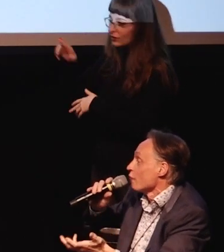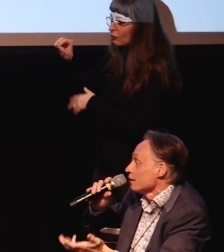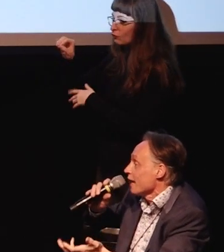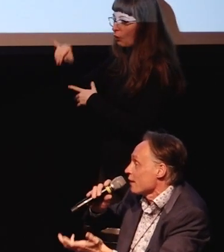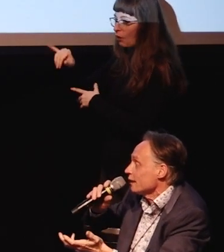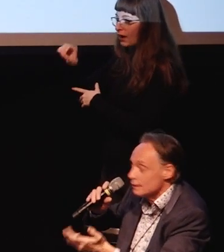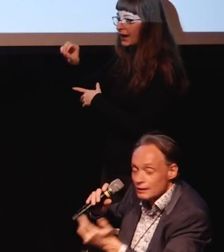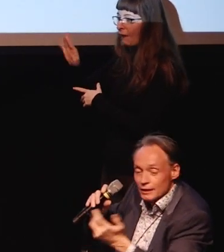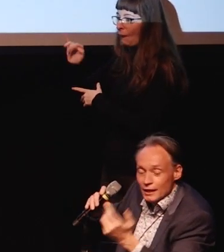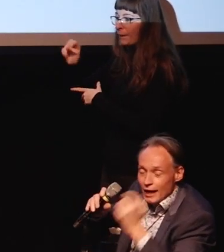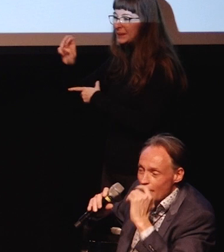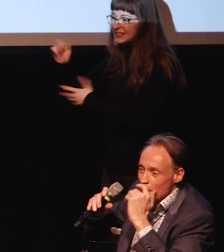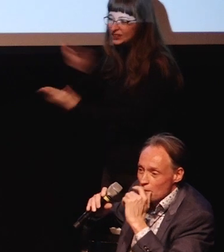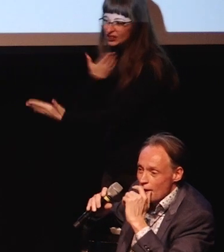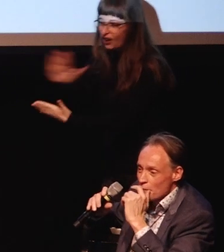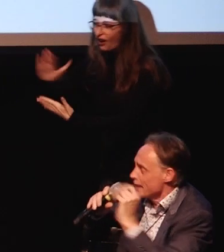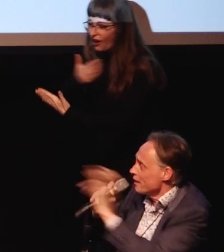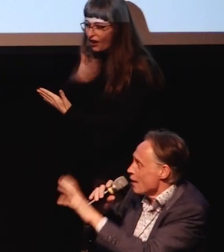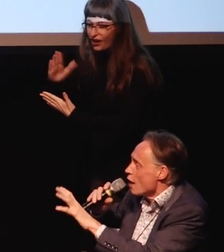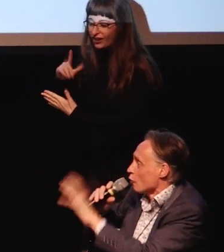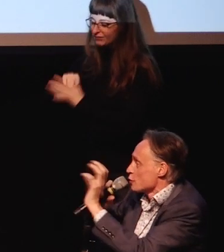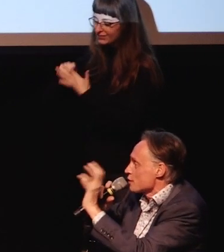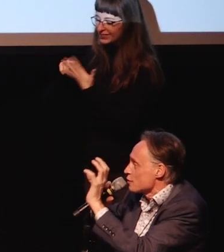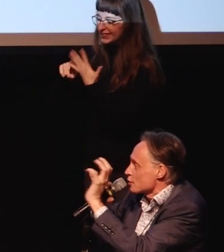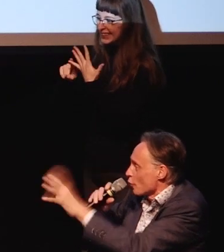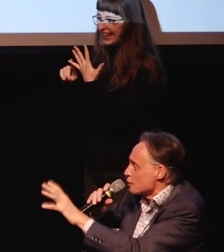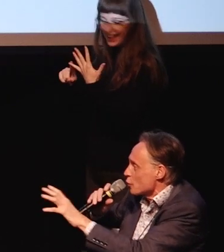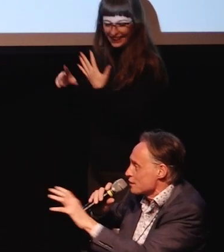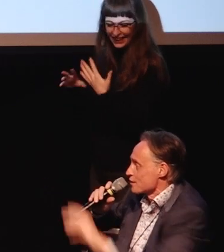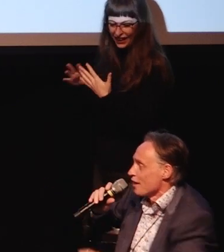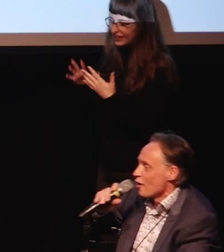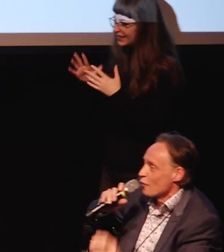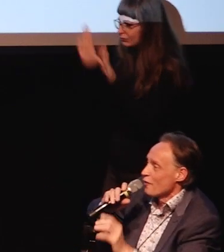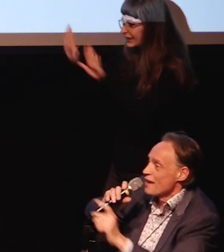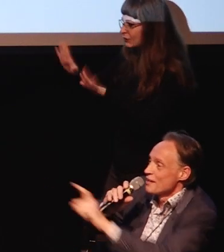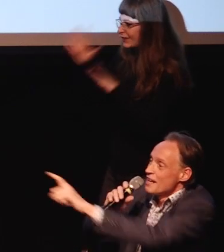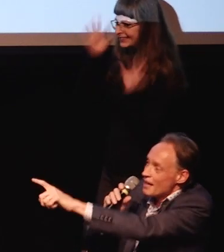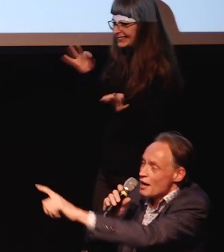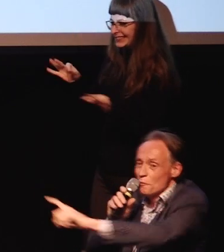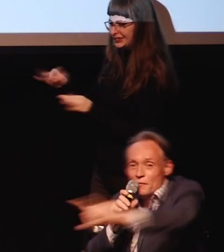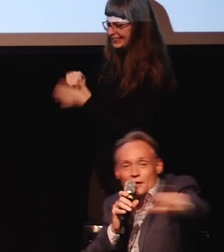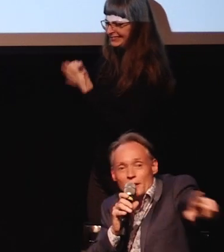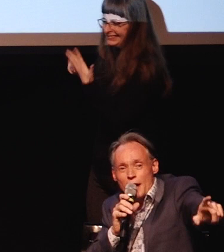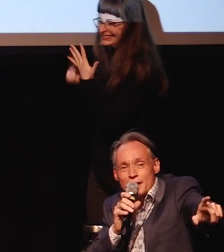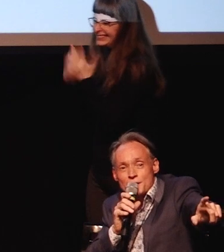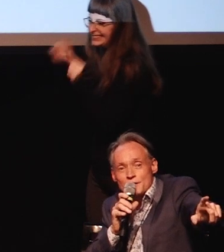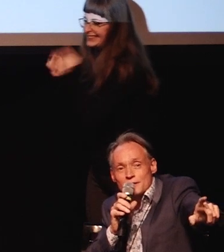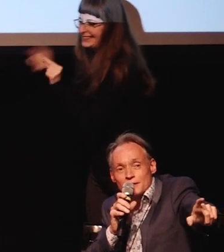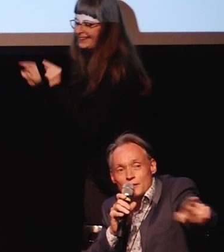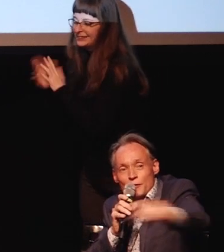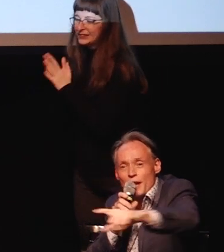Blue Velvet, I think. And even ELO, just great choices there all the way around.